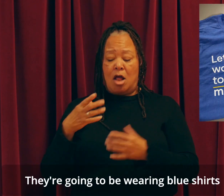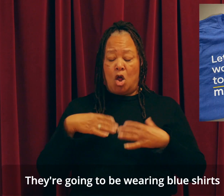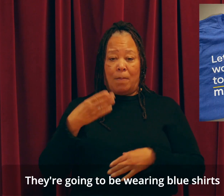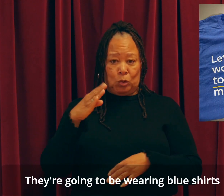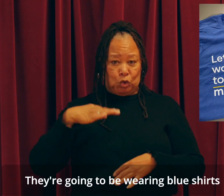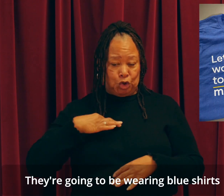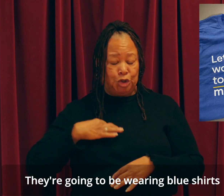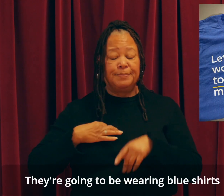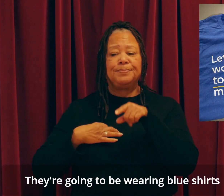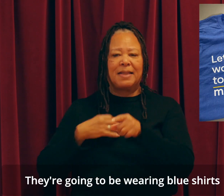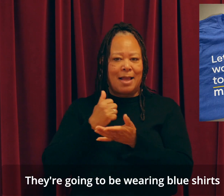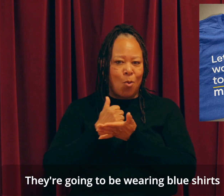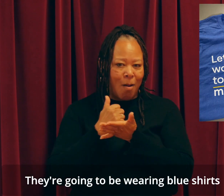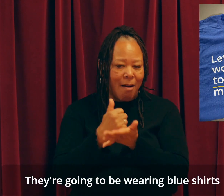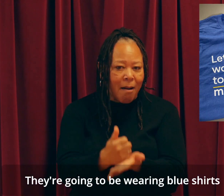They are going to be wearing blue shirts,